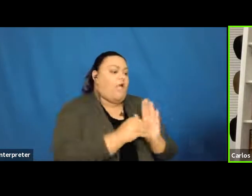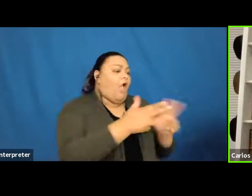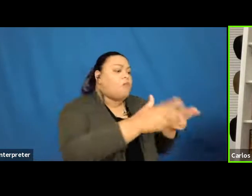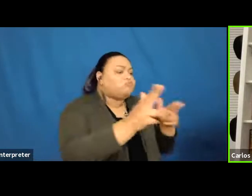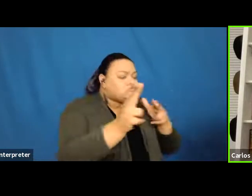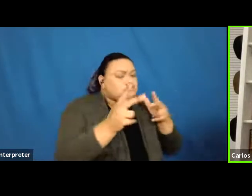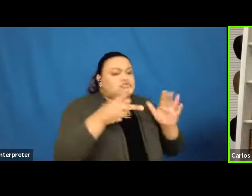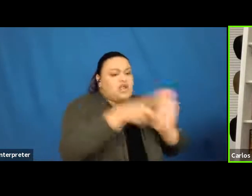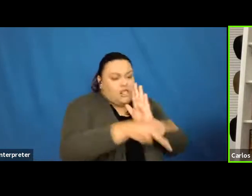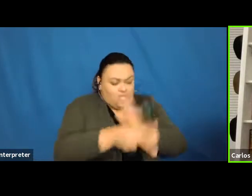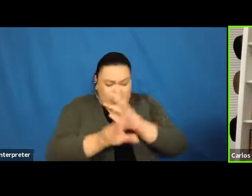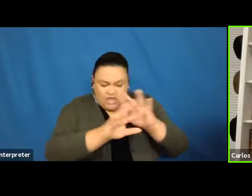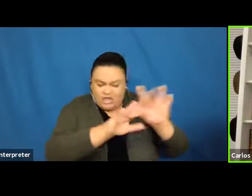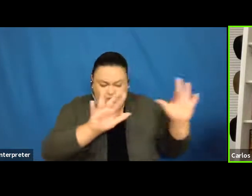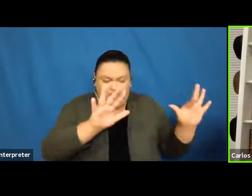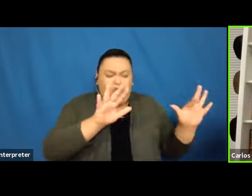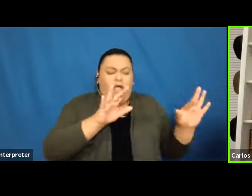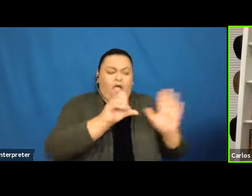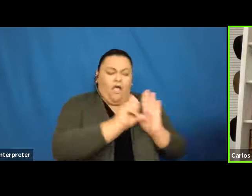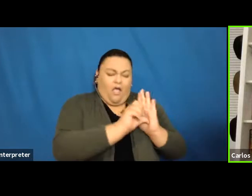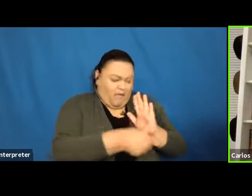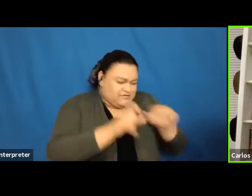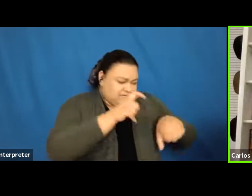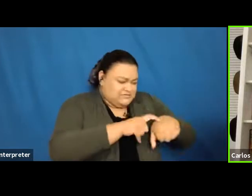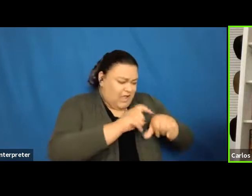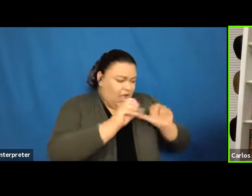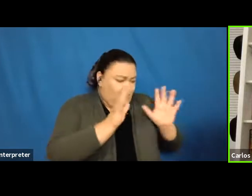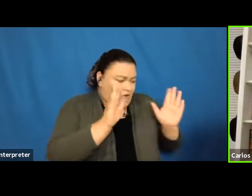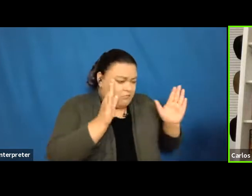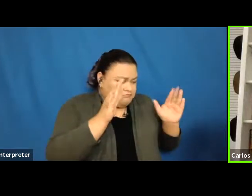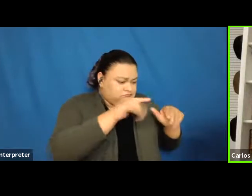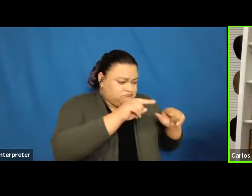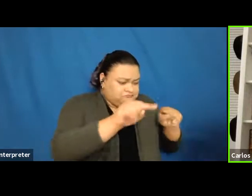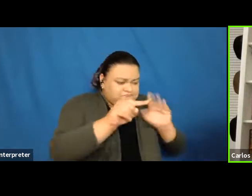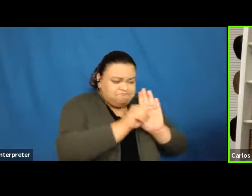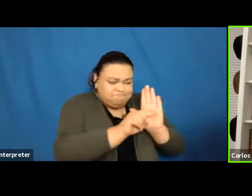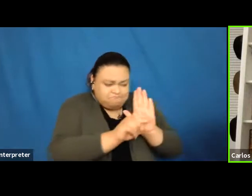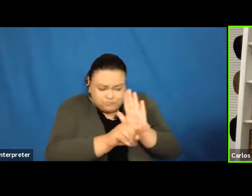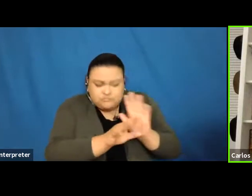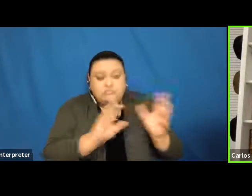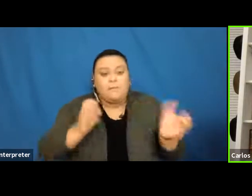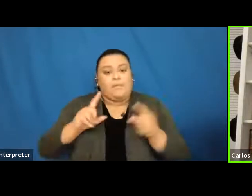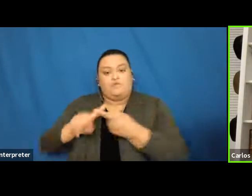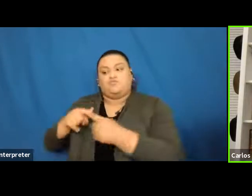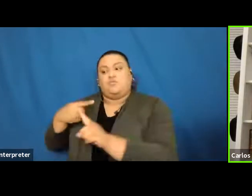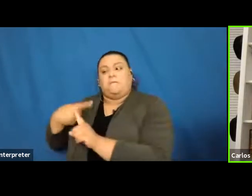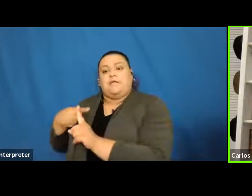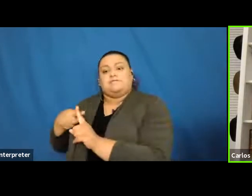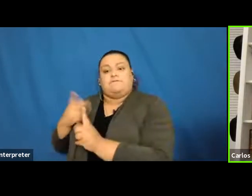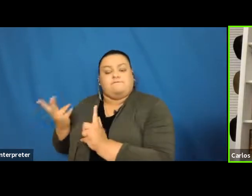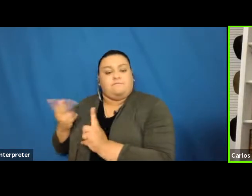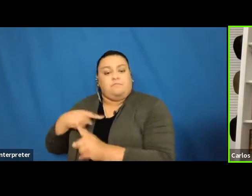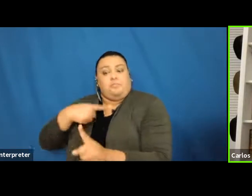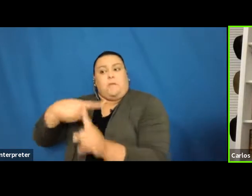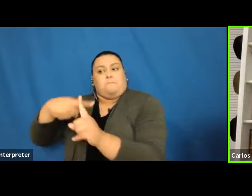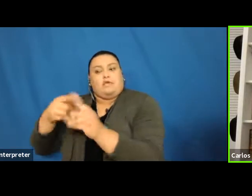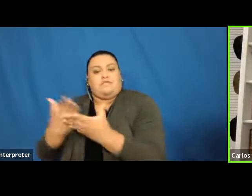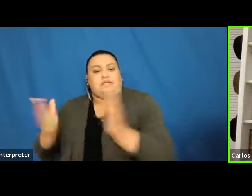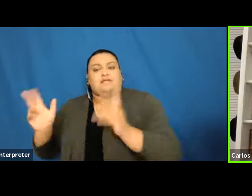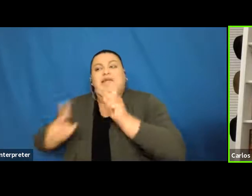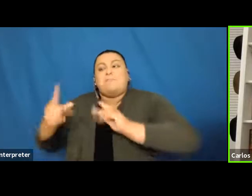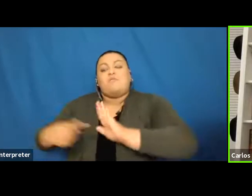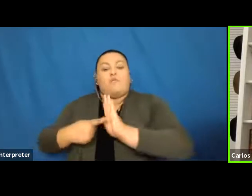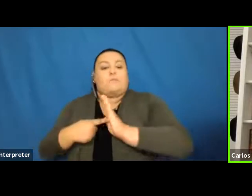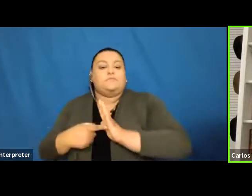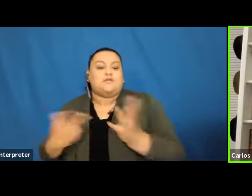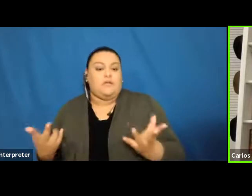spent time and time on that kind of stuff as opposed to the positive stuff, the good that people represent out there. And